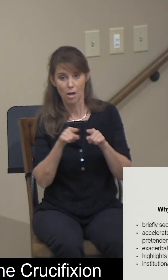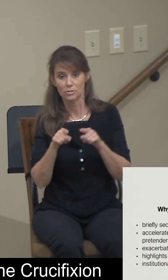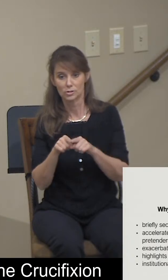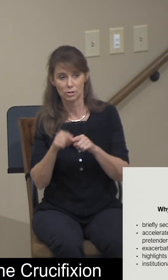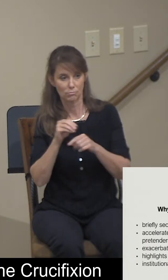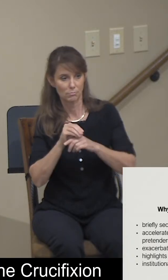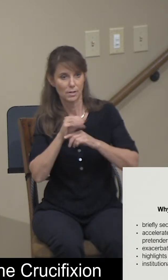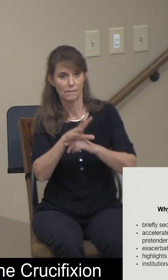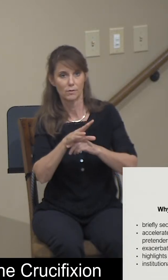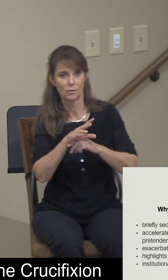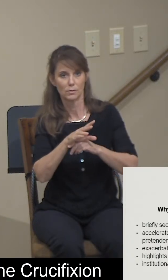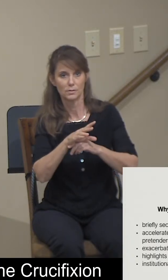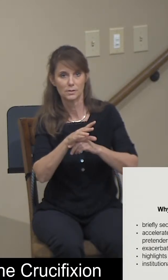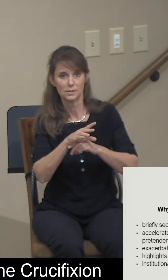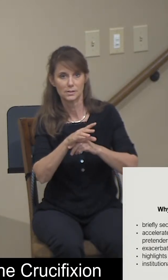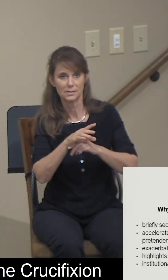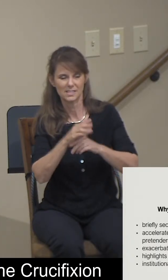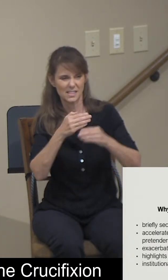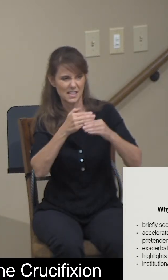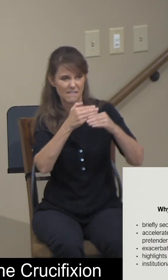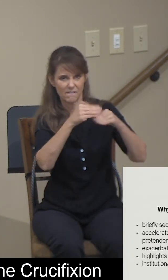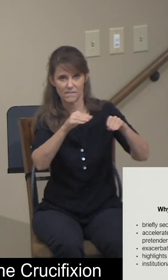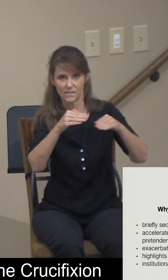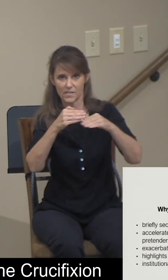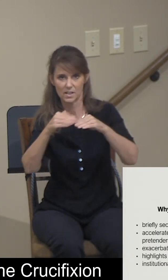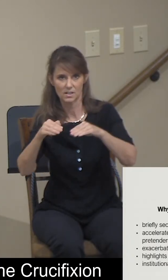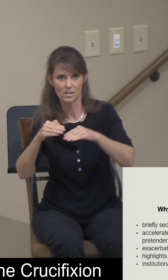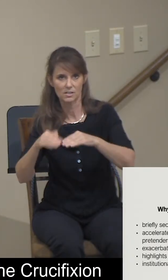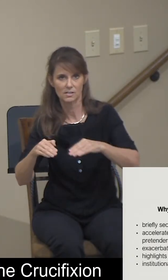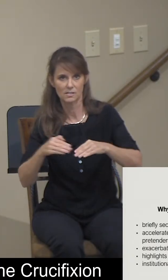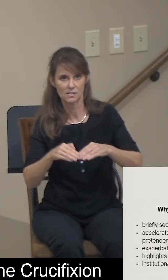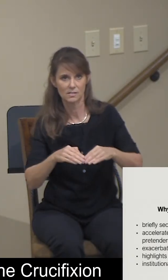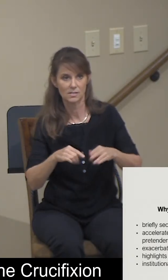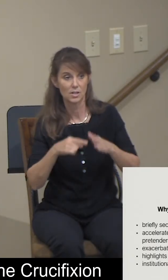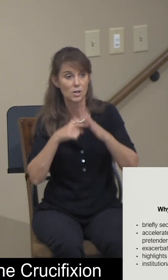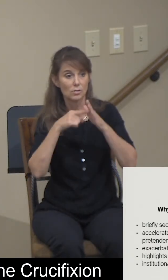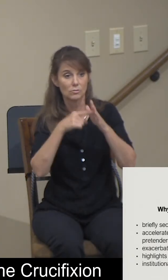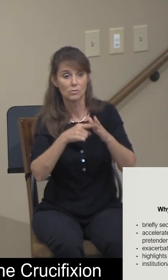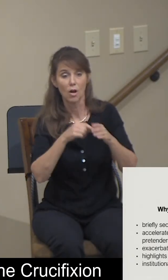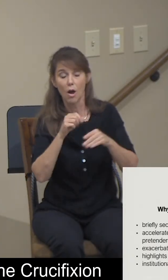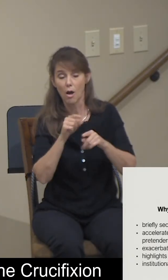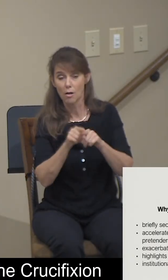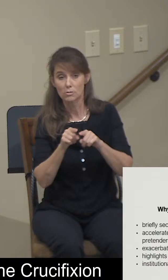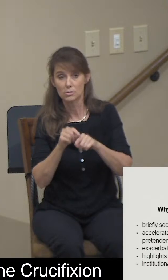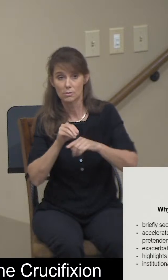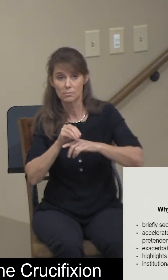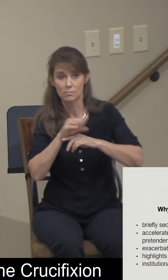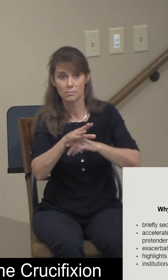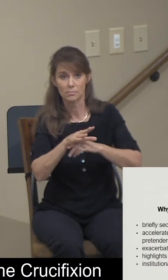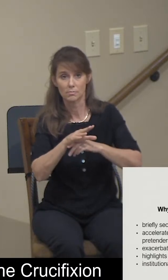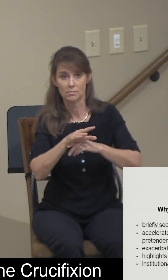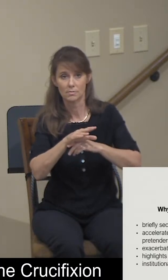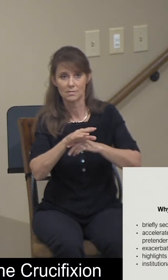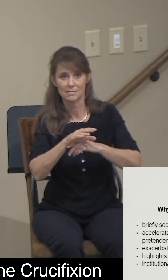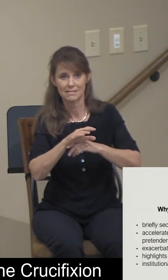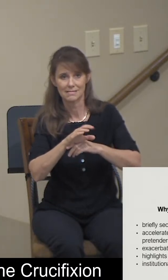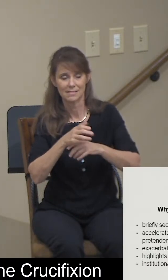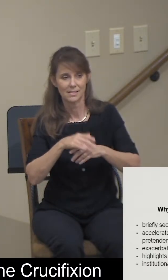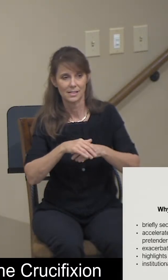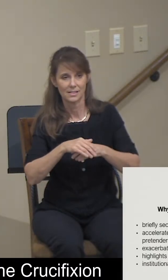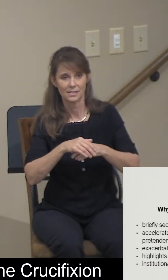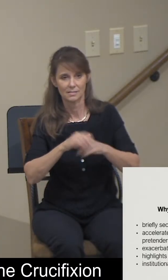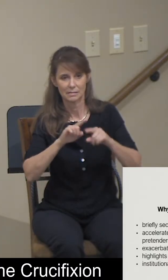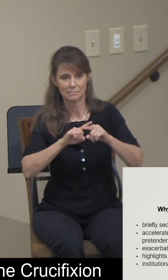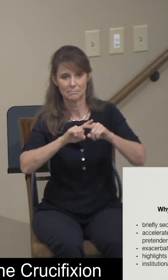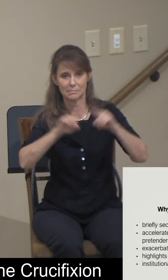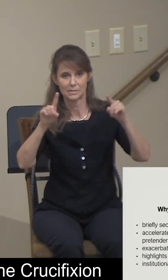Hellenistic influence. It highlights and heightens the pre-existing class divisions, some of which we've touched on lightly last week in talking about the temple, some